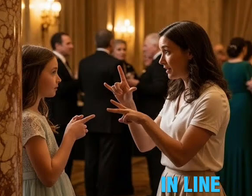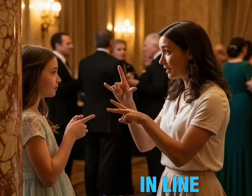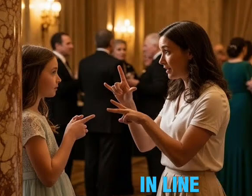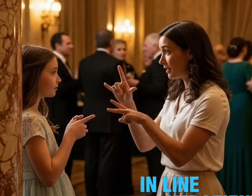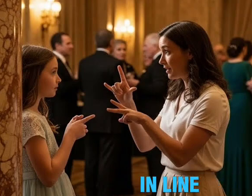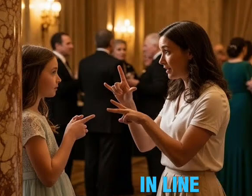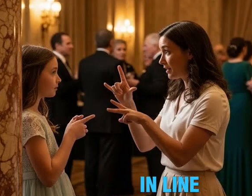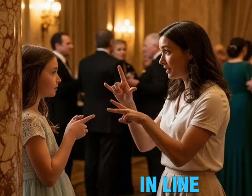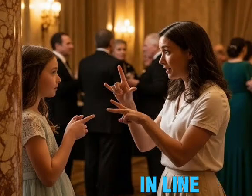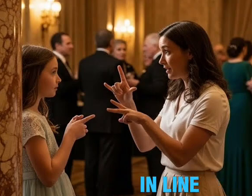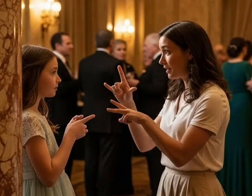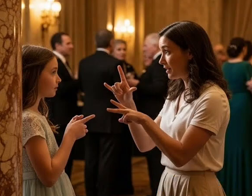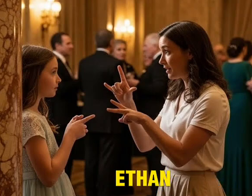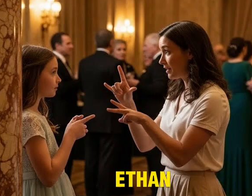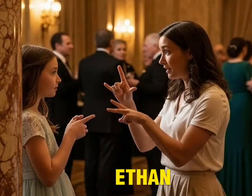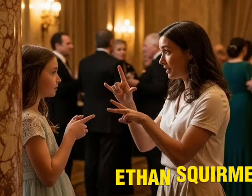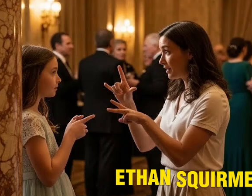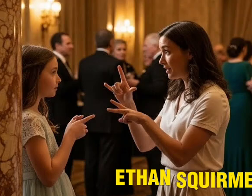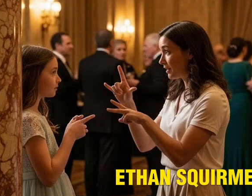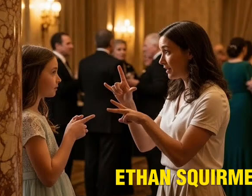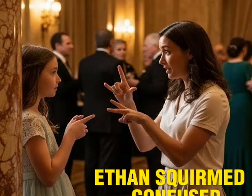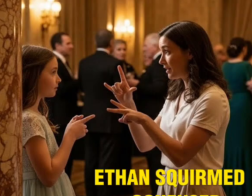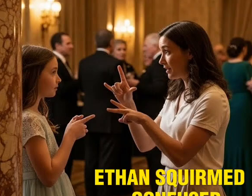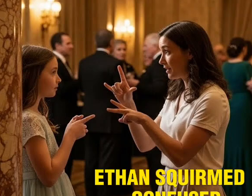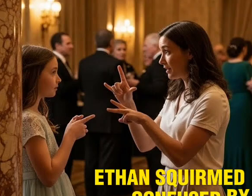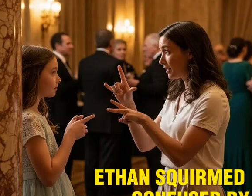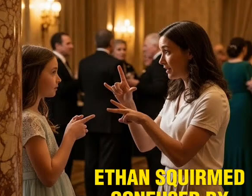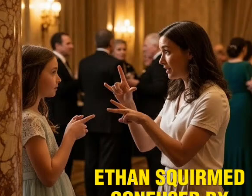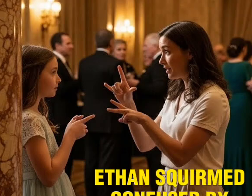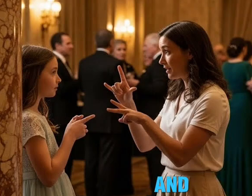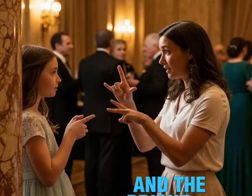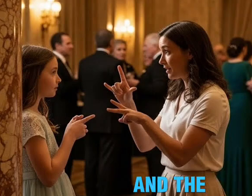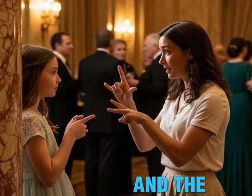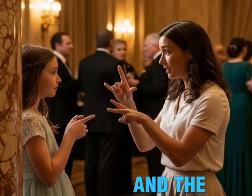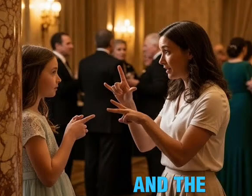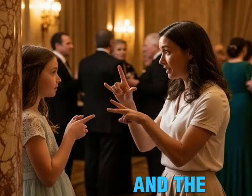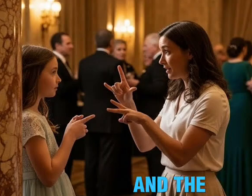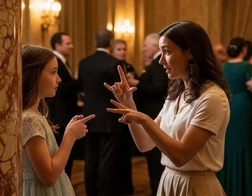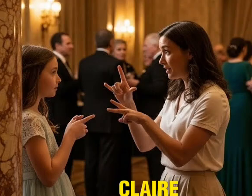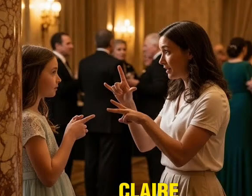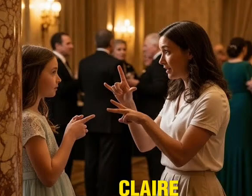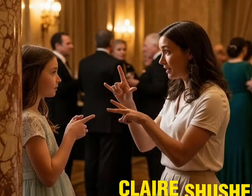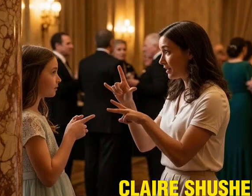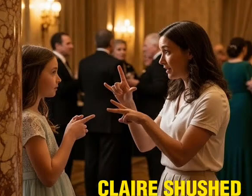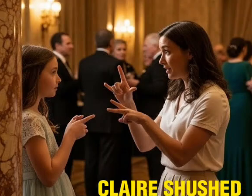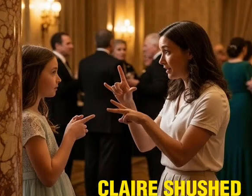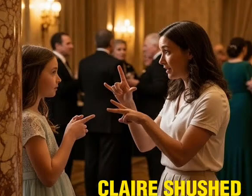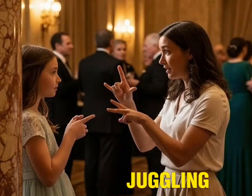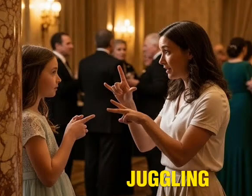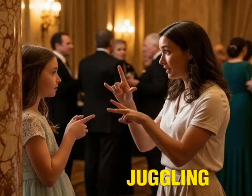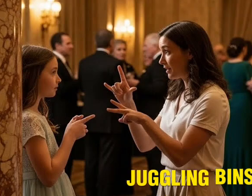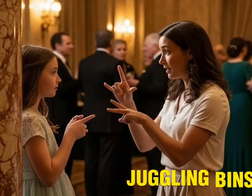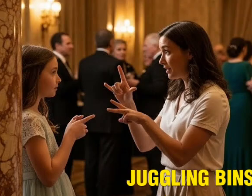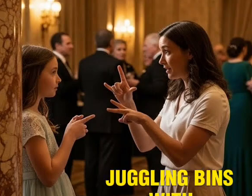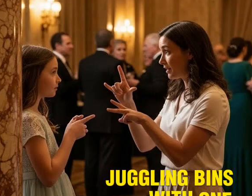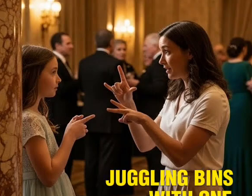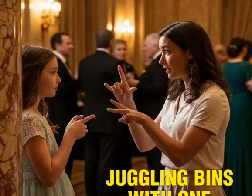sighed impatiently. Ethan squirmed, confused by the noise and the bright lights. Claire shushed him, juggling bins with one hand